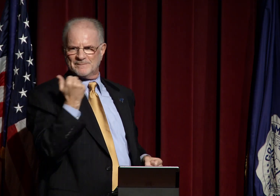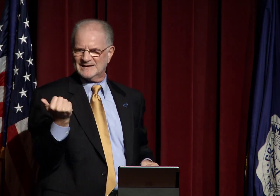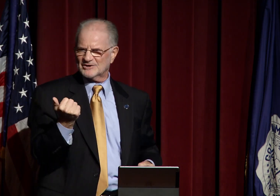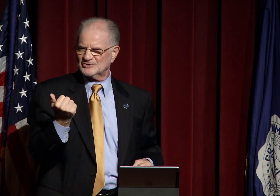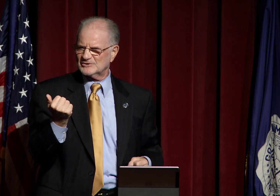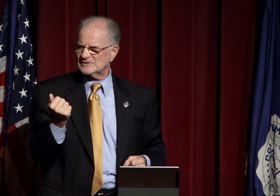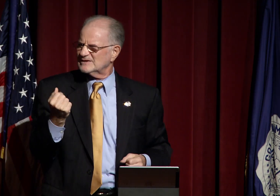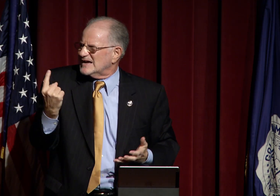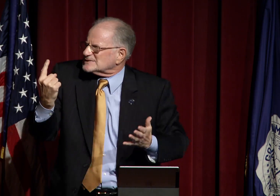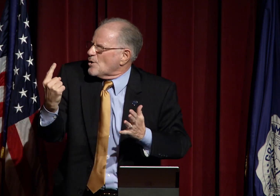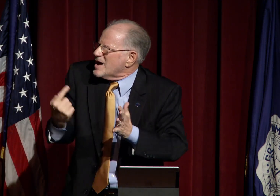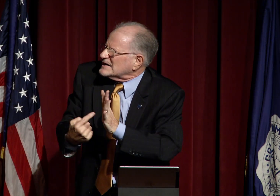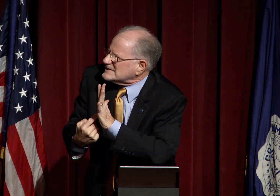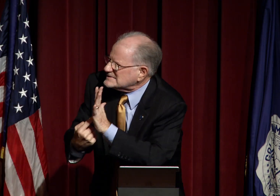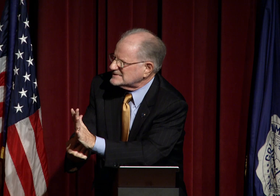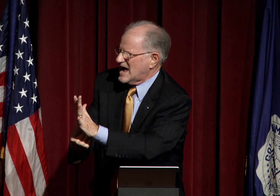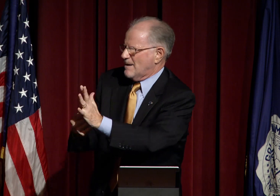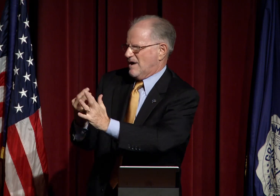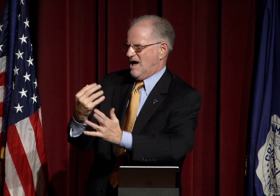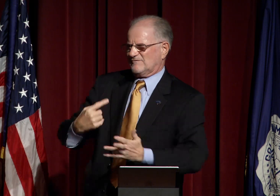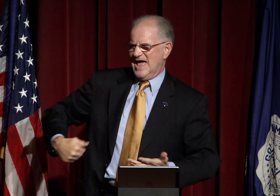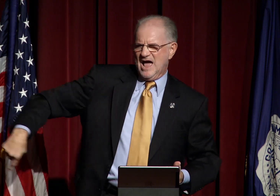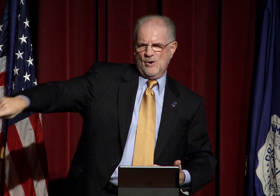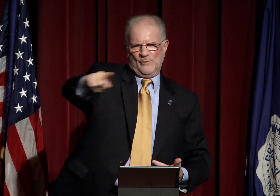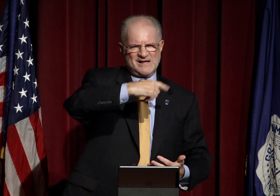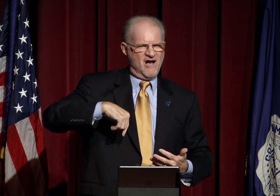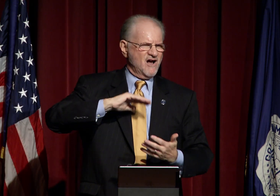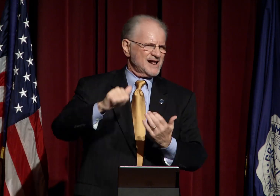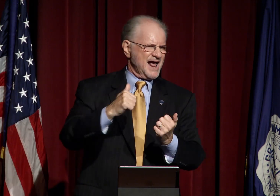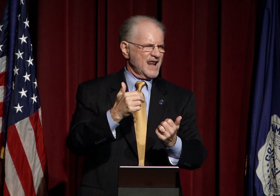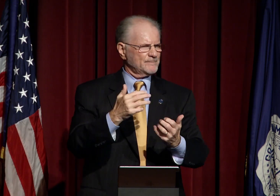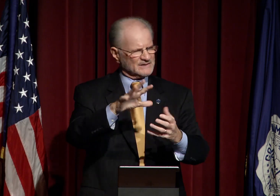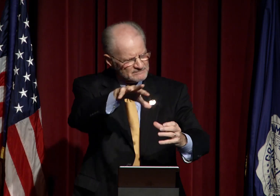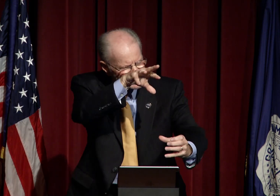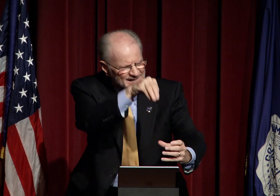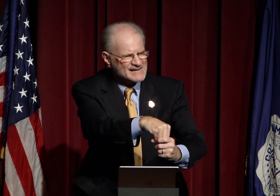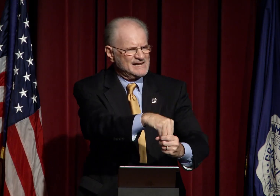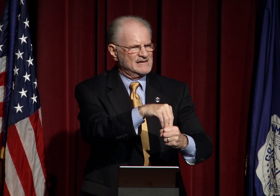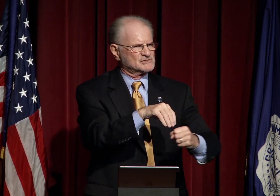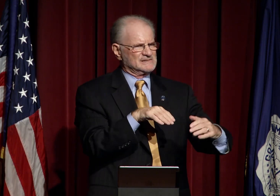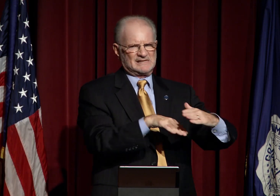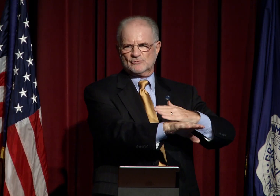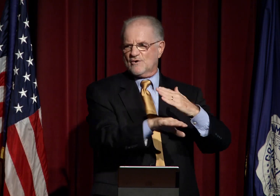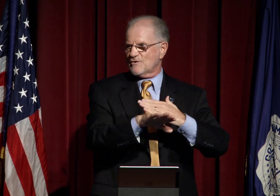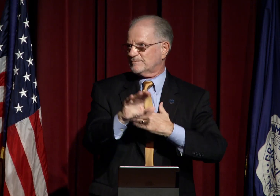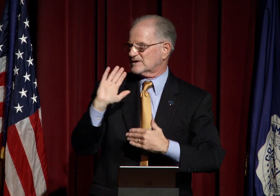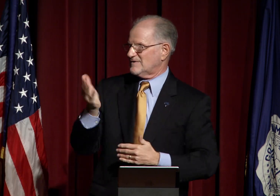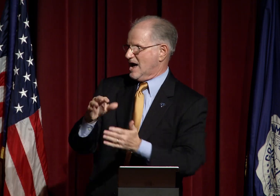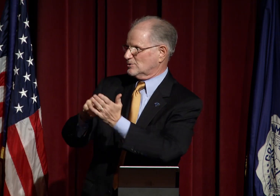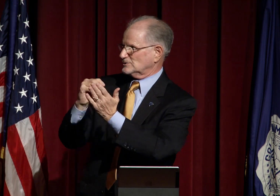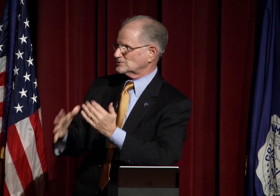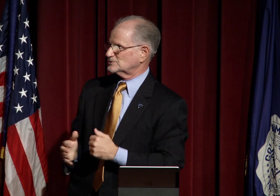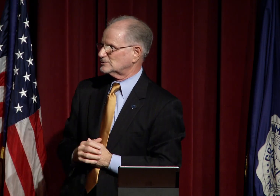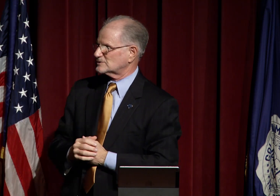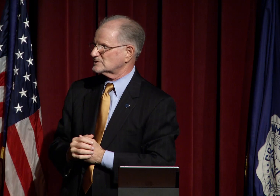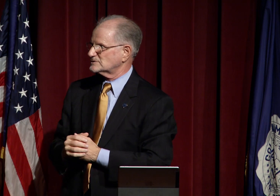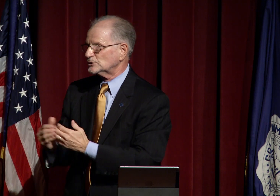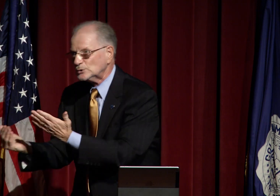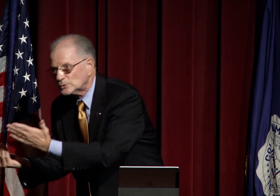the students will, in turn, get to know you better. That is just a few of the examples of the ways that